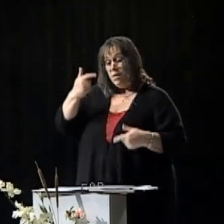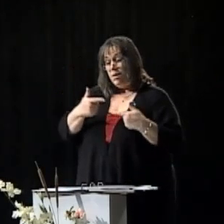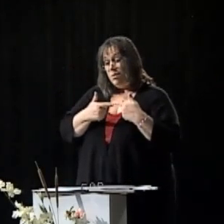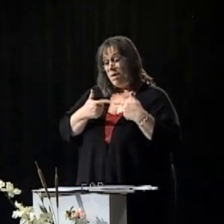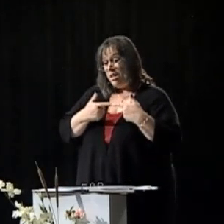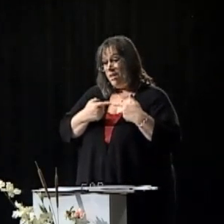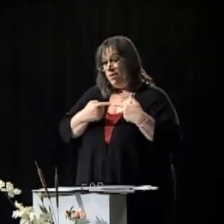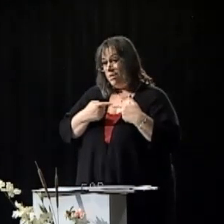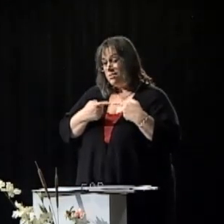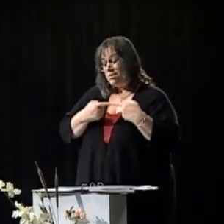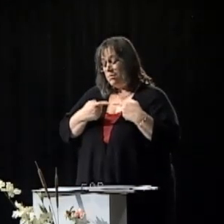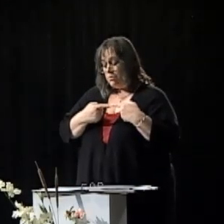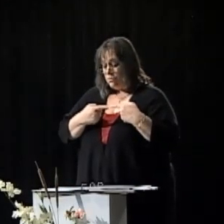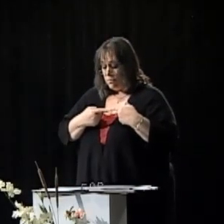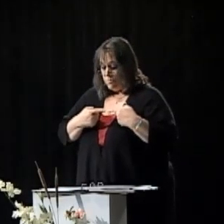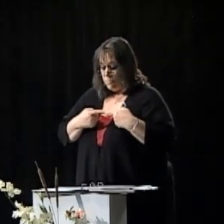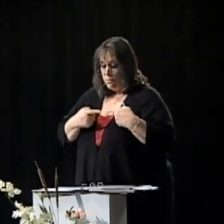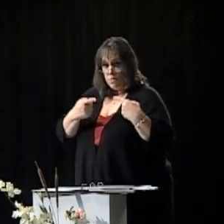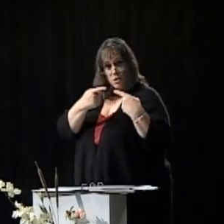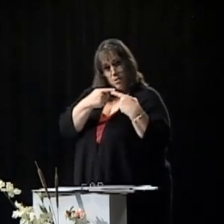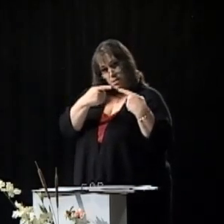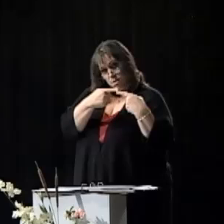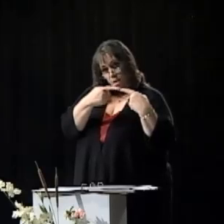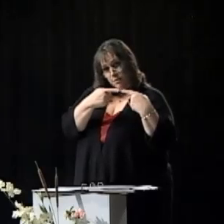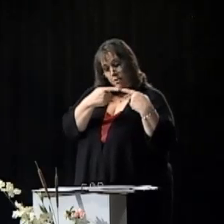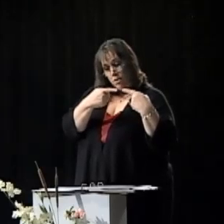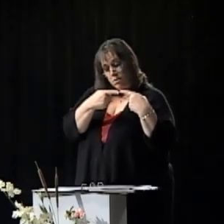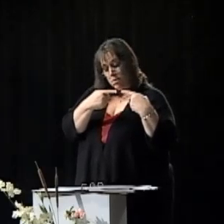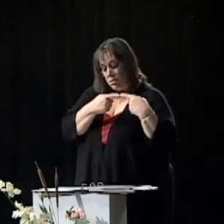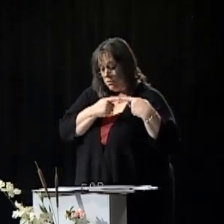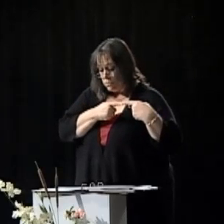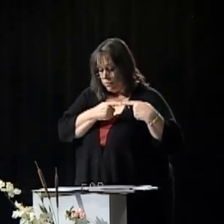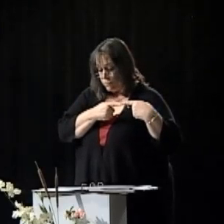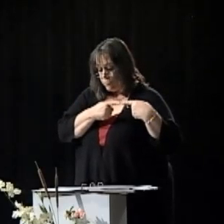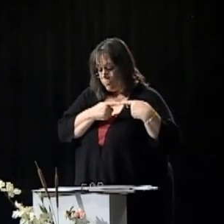My head hurts. So this is a sign for hurt.